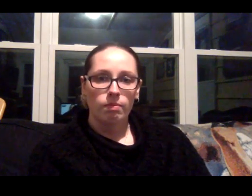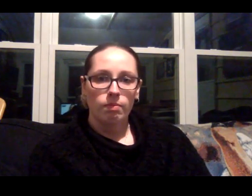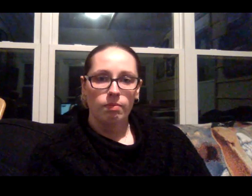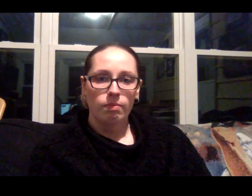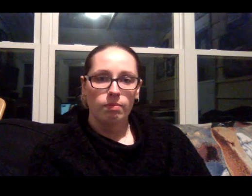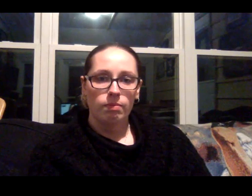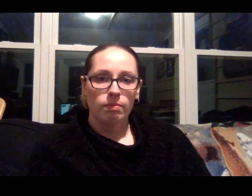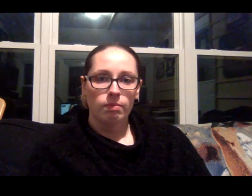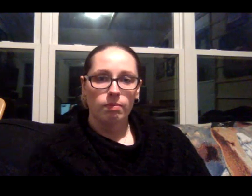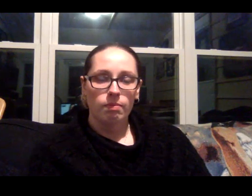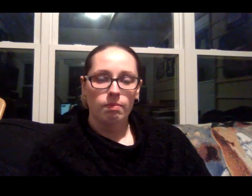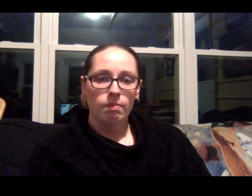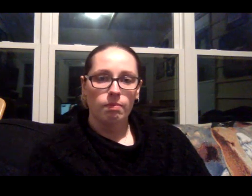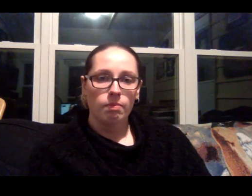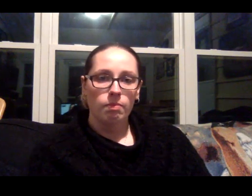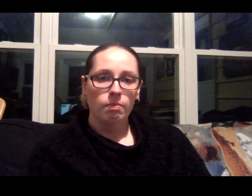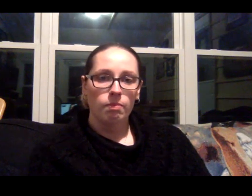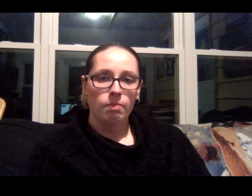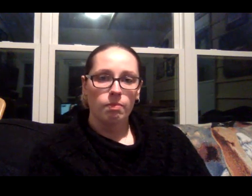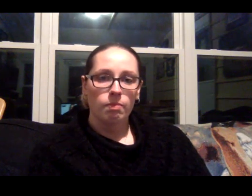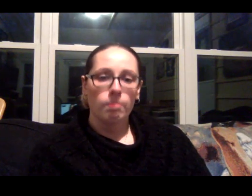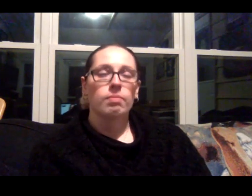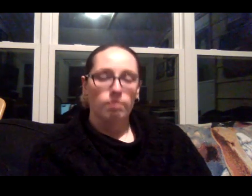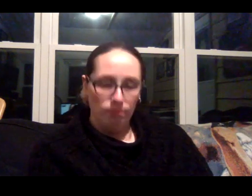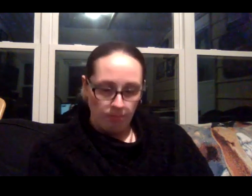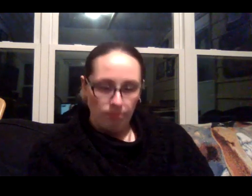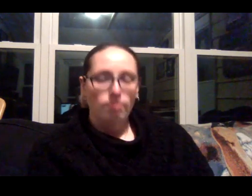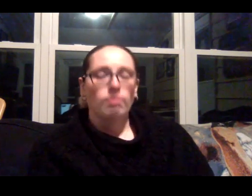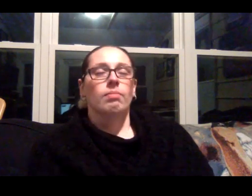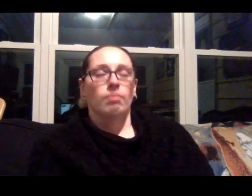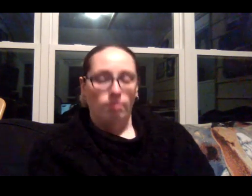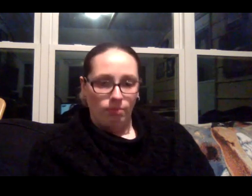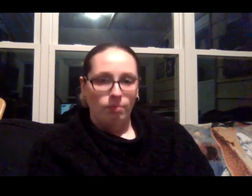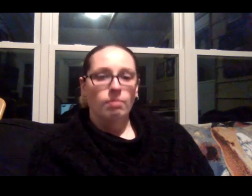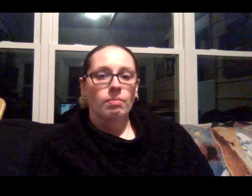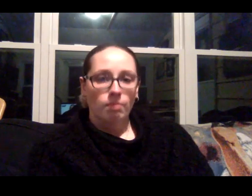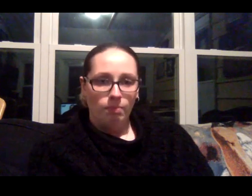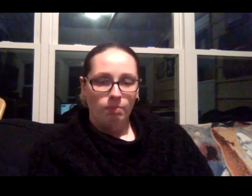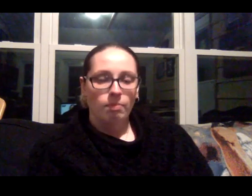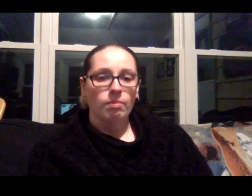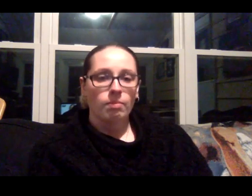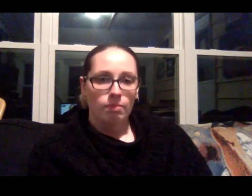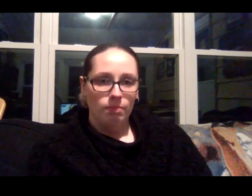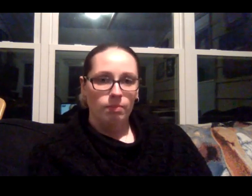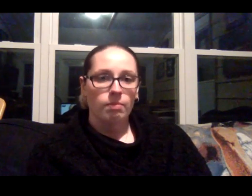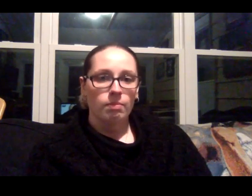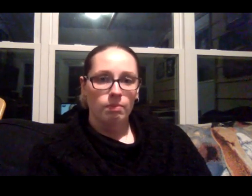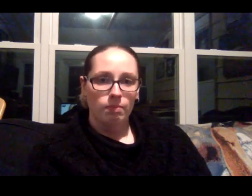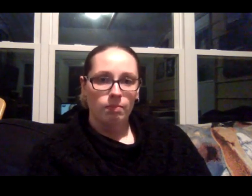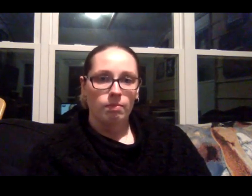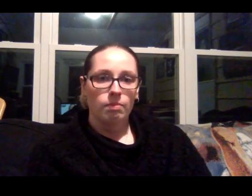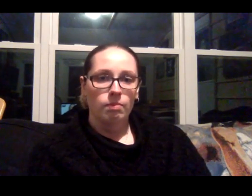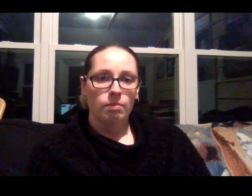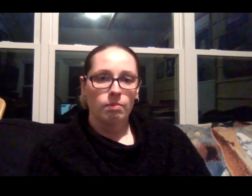and just energy and everything that they have put forth so far to get where they have, you know, to get where they are, to see that